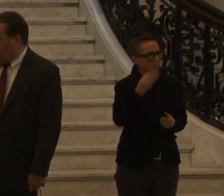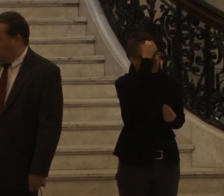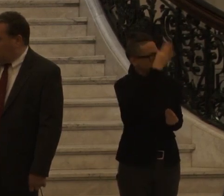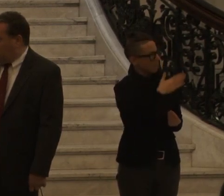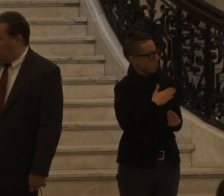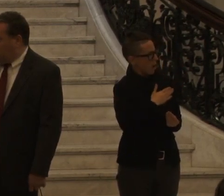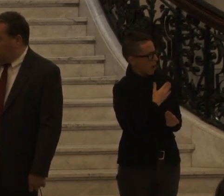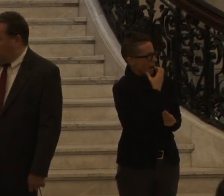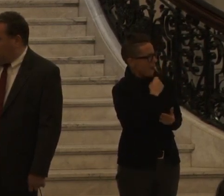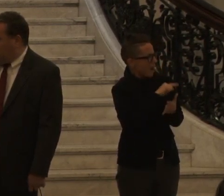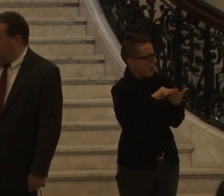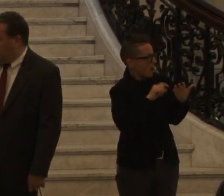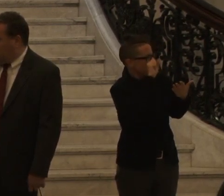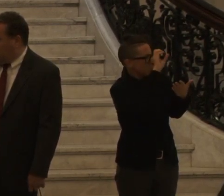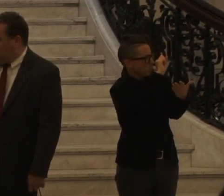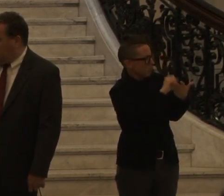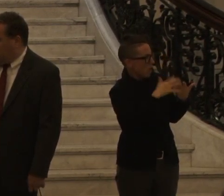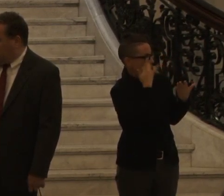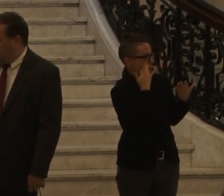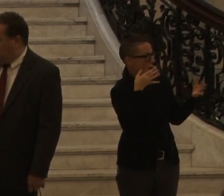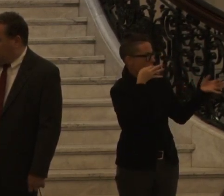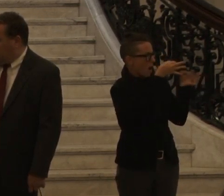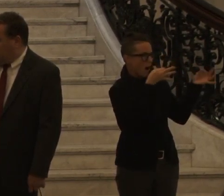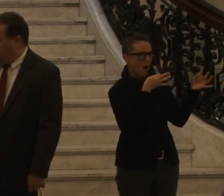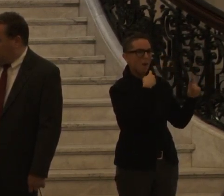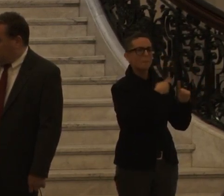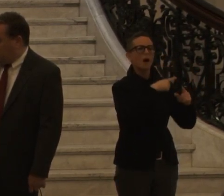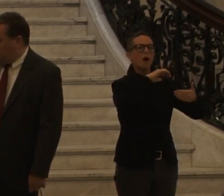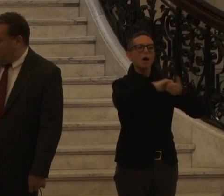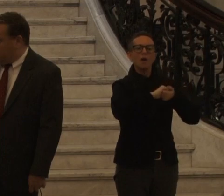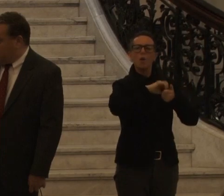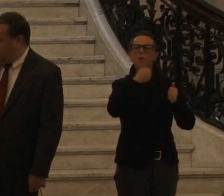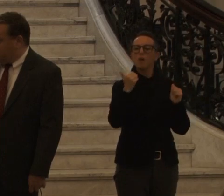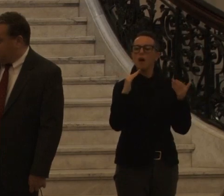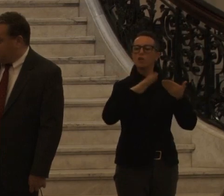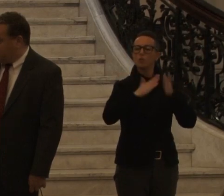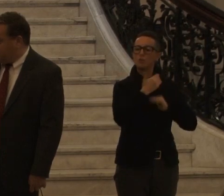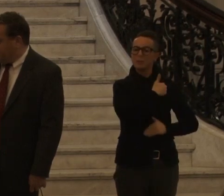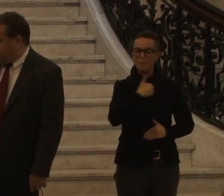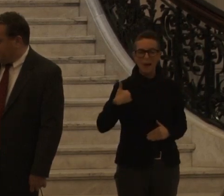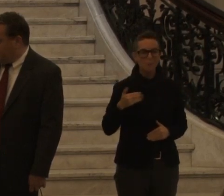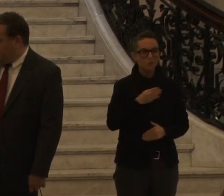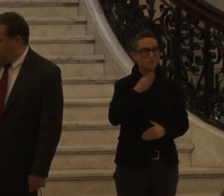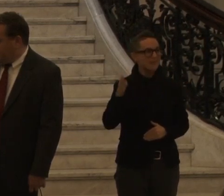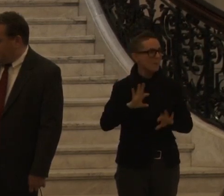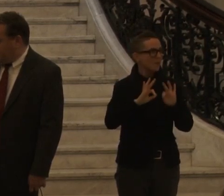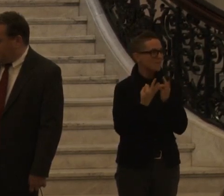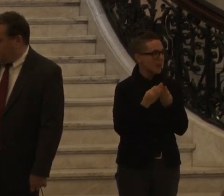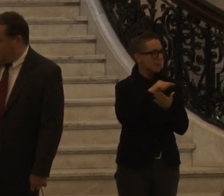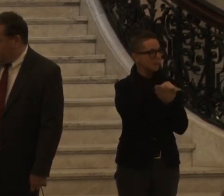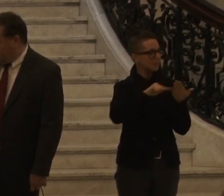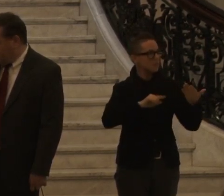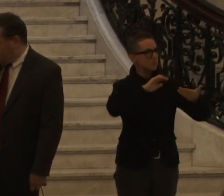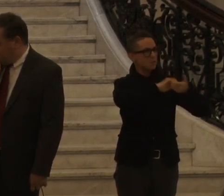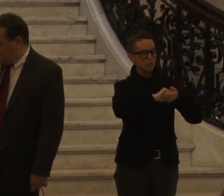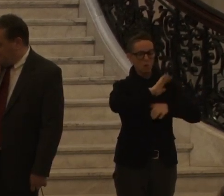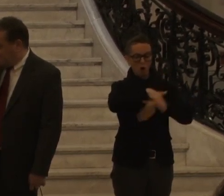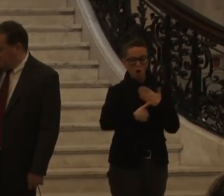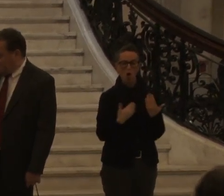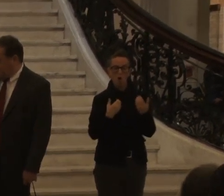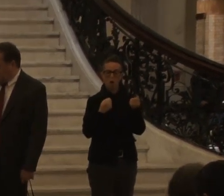important to you and why. And unite with your fellow community members, neighbors, families, and other organizations to